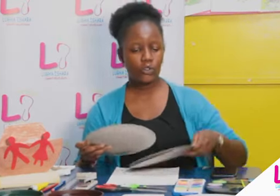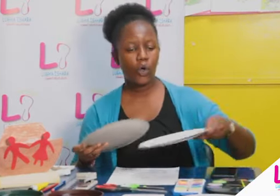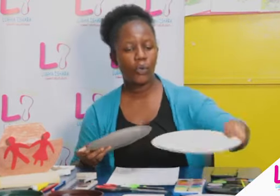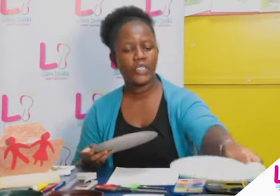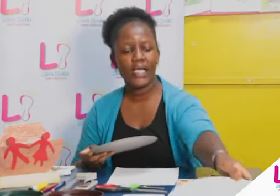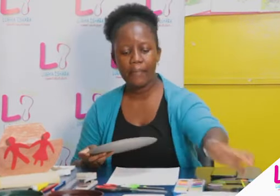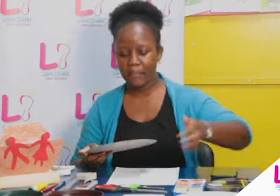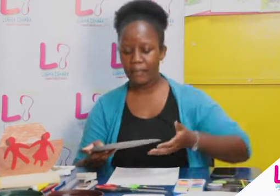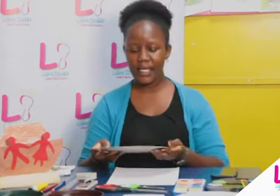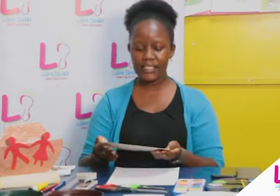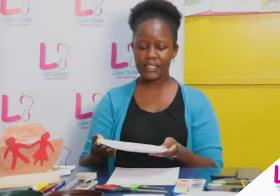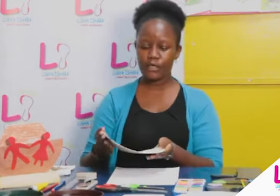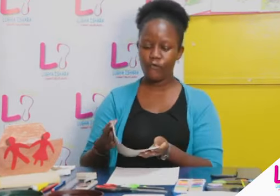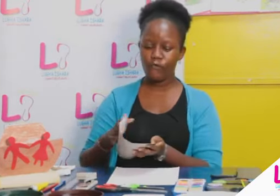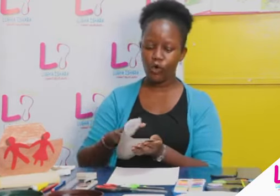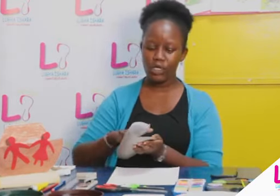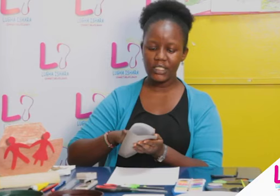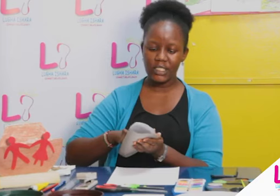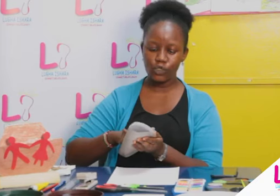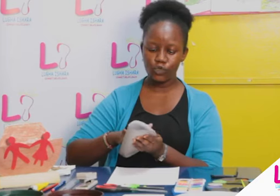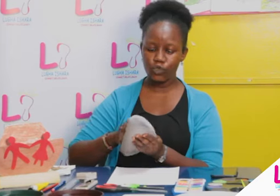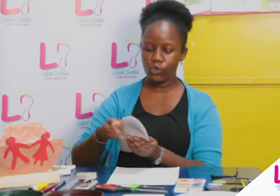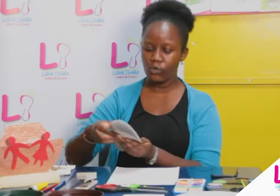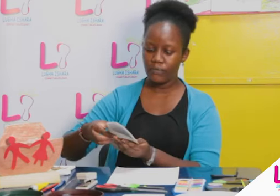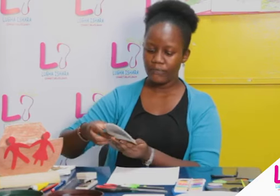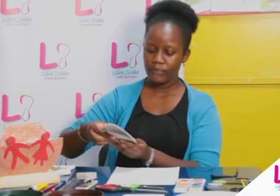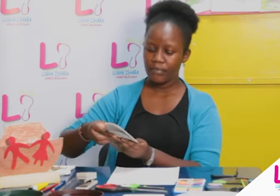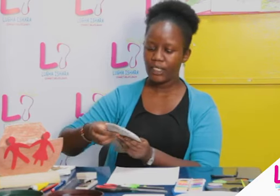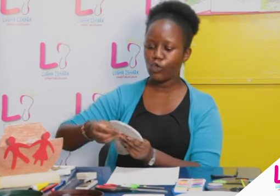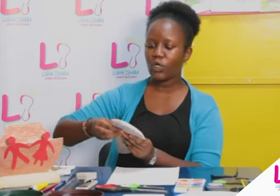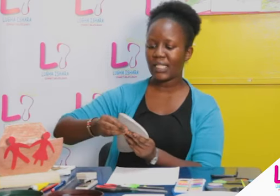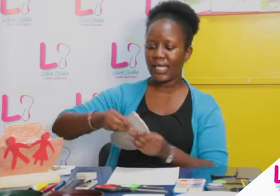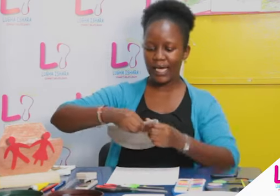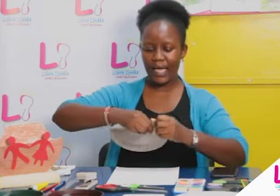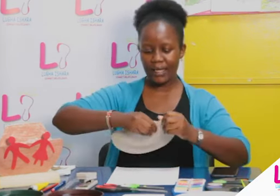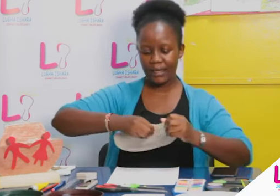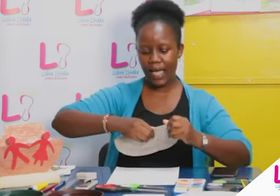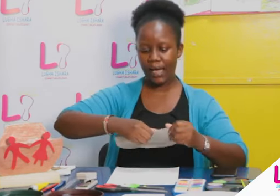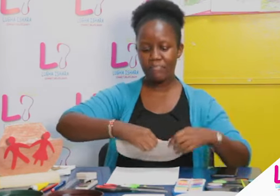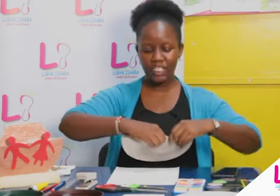So we take a paper plate, fold into 2. It looks like a meat